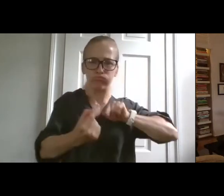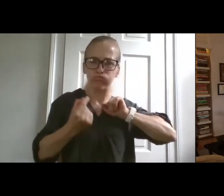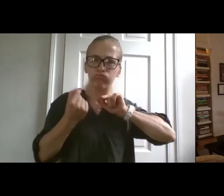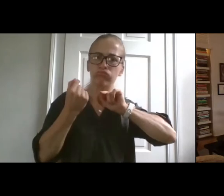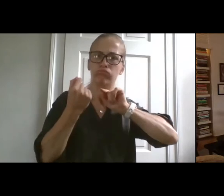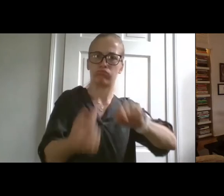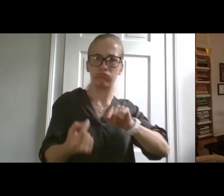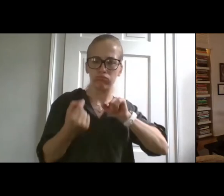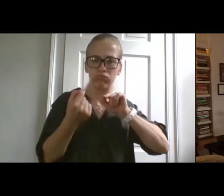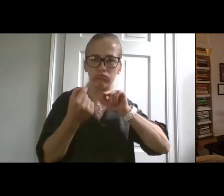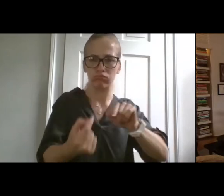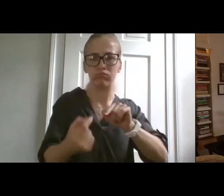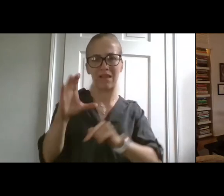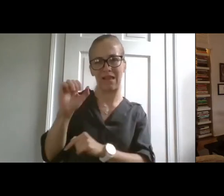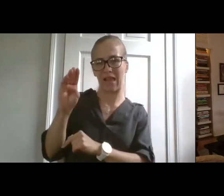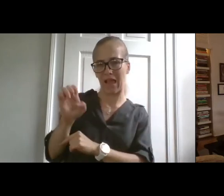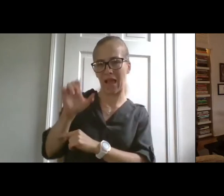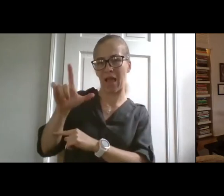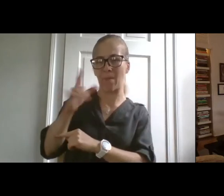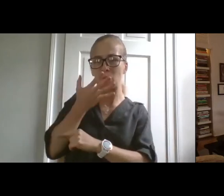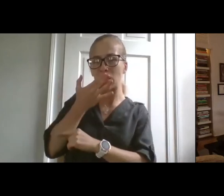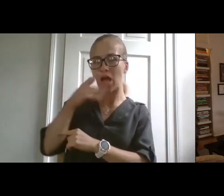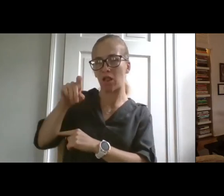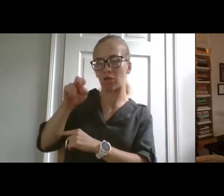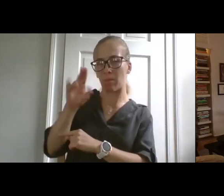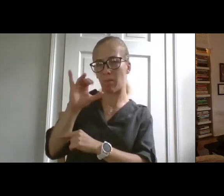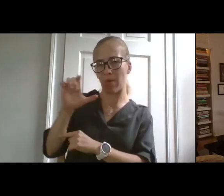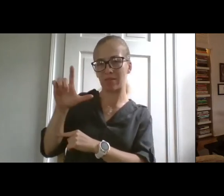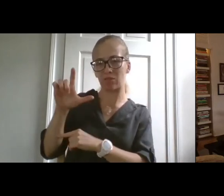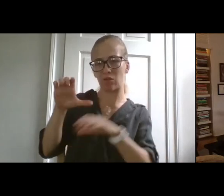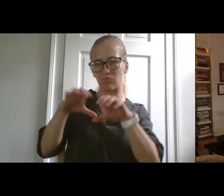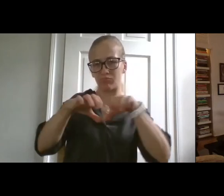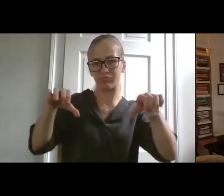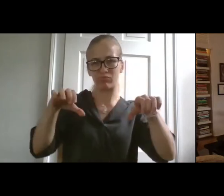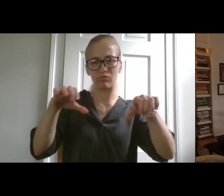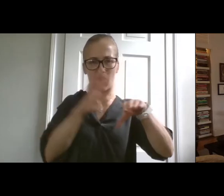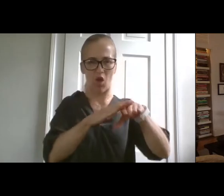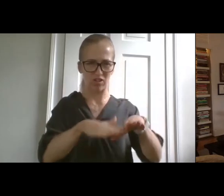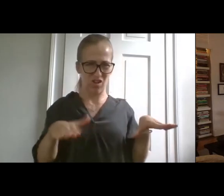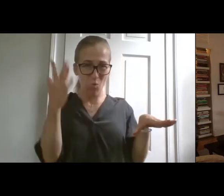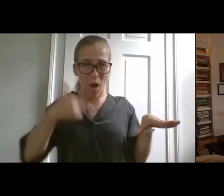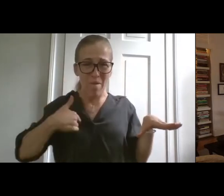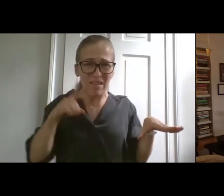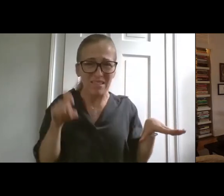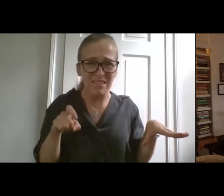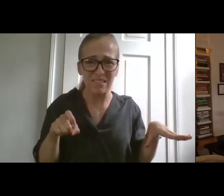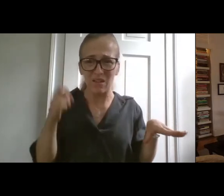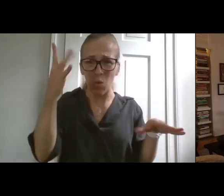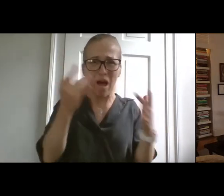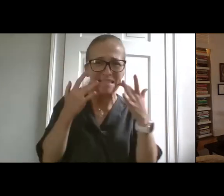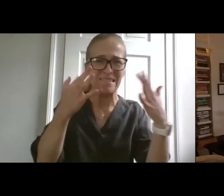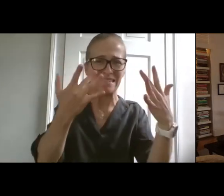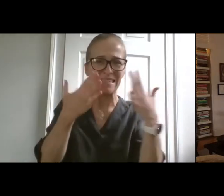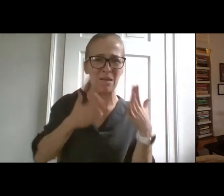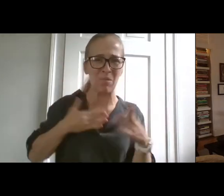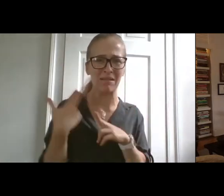That camel-colored pencil case on the bottom shelf. Why do I need it? Why is it singing my name